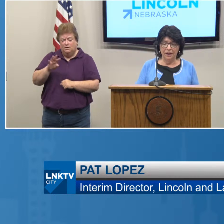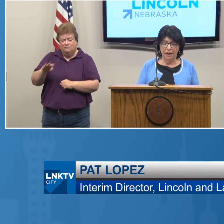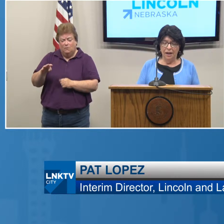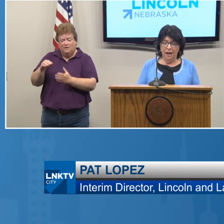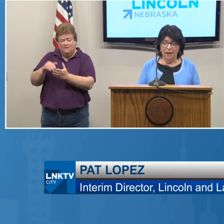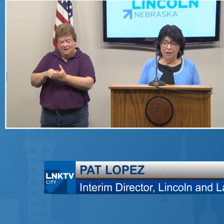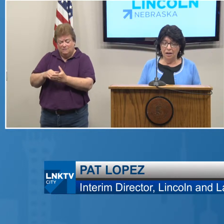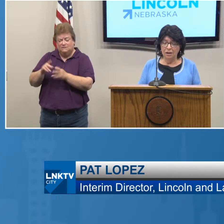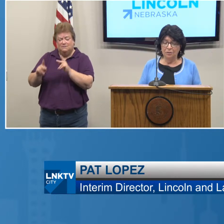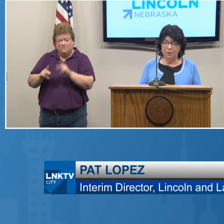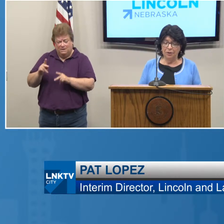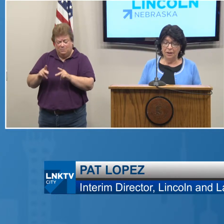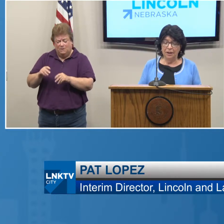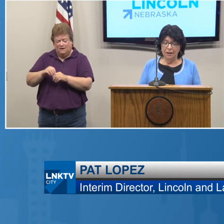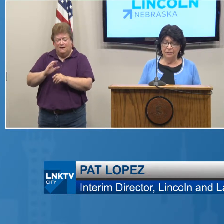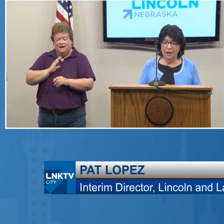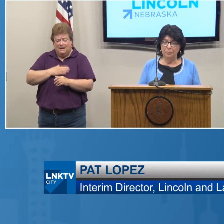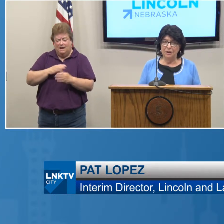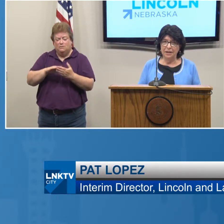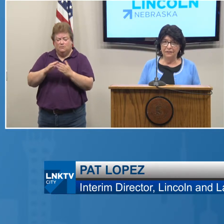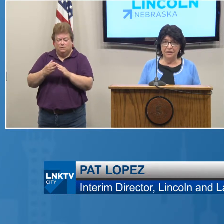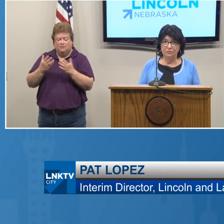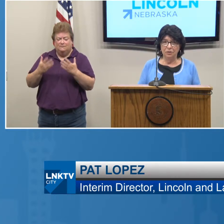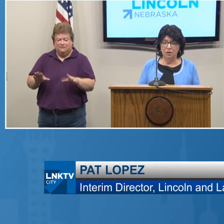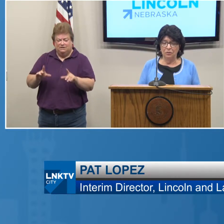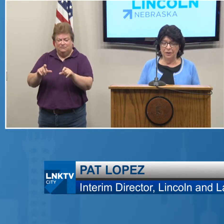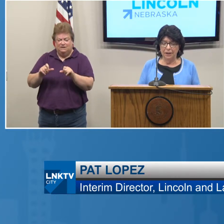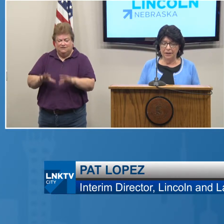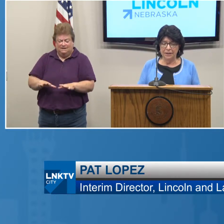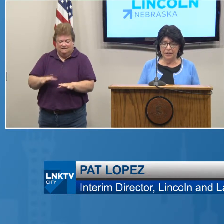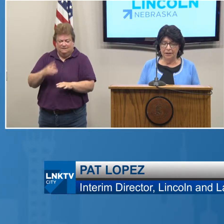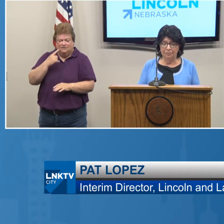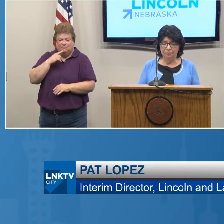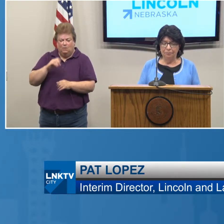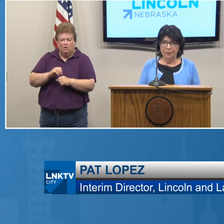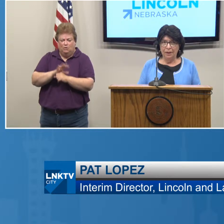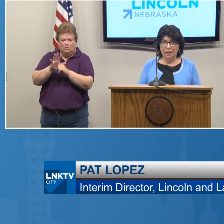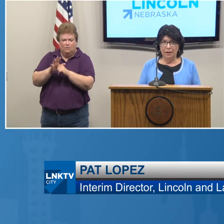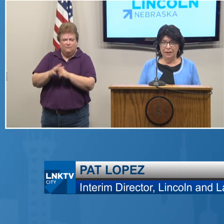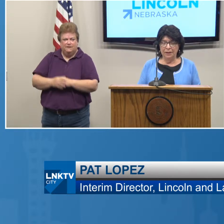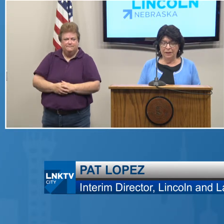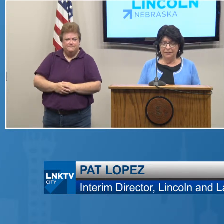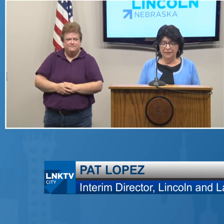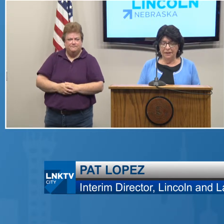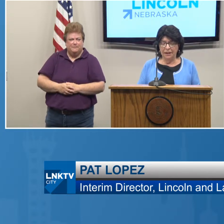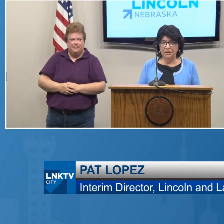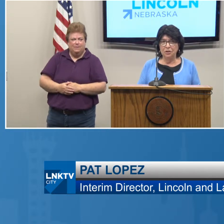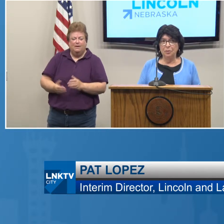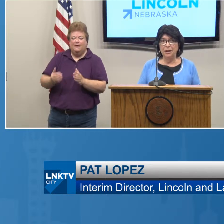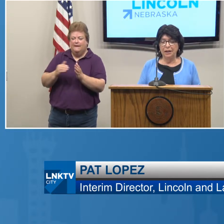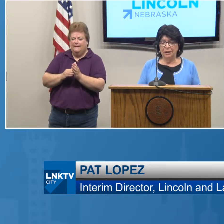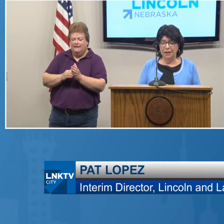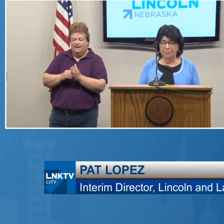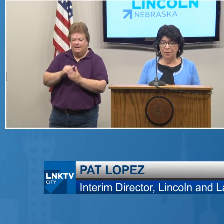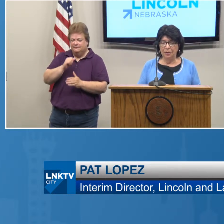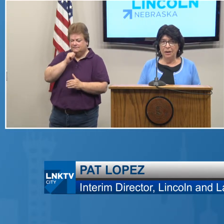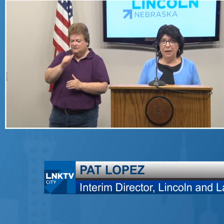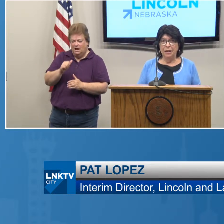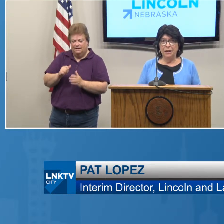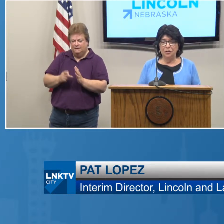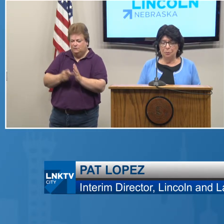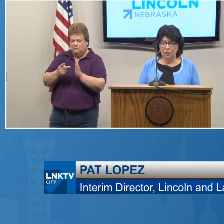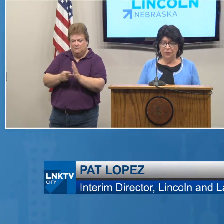individuals in our community have now been tested for COVID-19. Again, this is an unduplicated